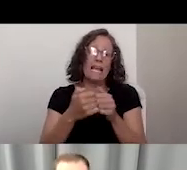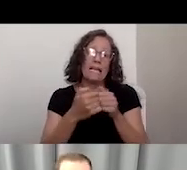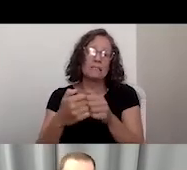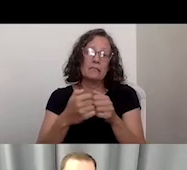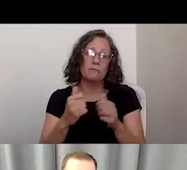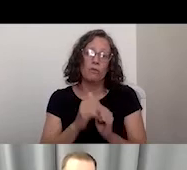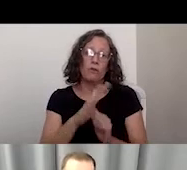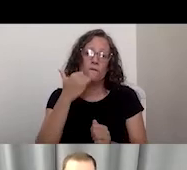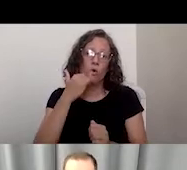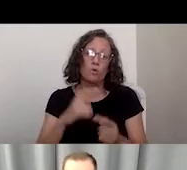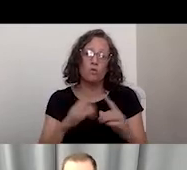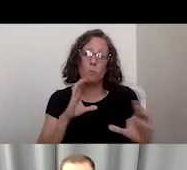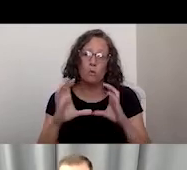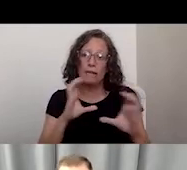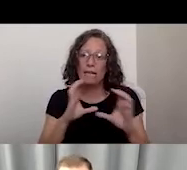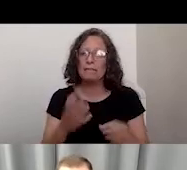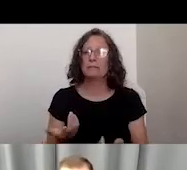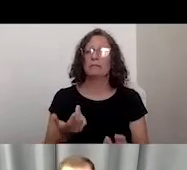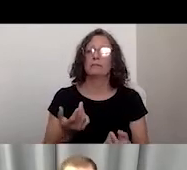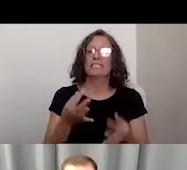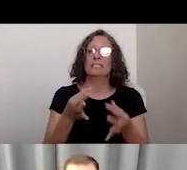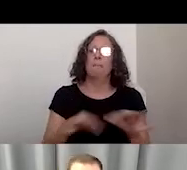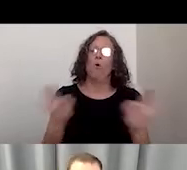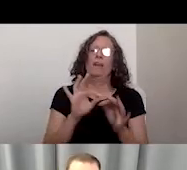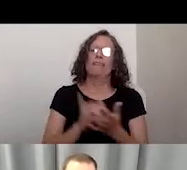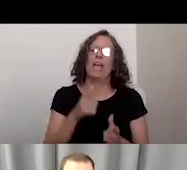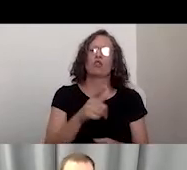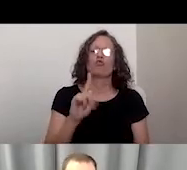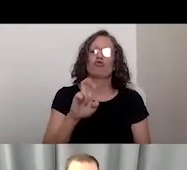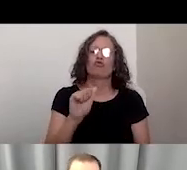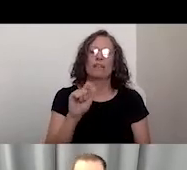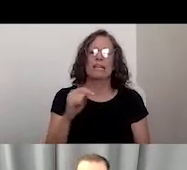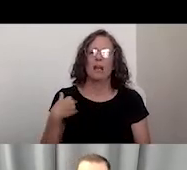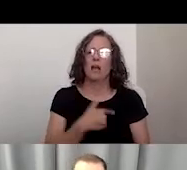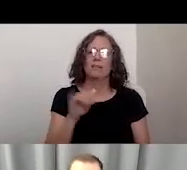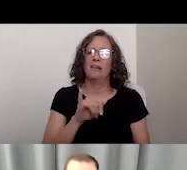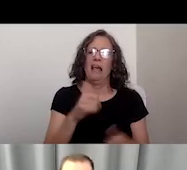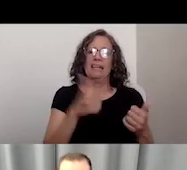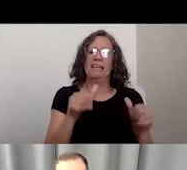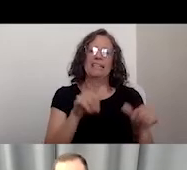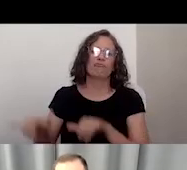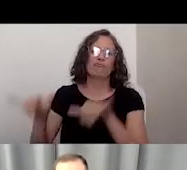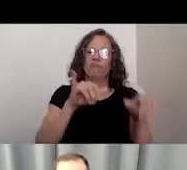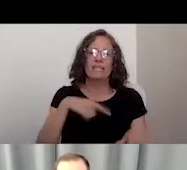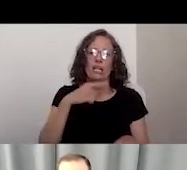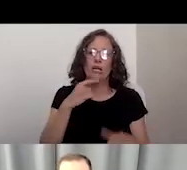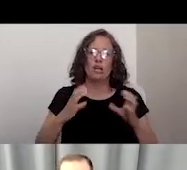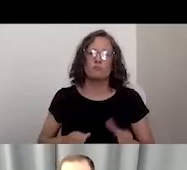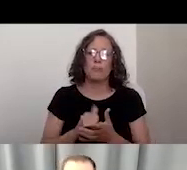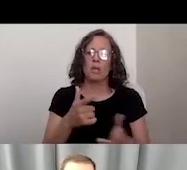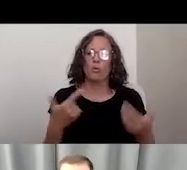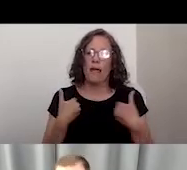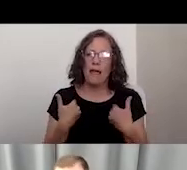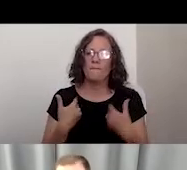okay. Be willing to have pen and paper ready to communicate. And also treat us just